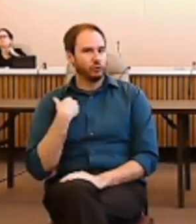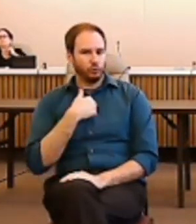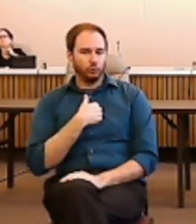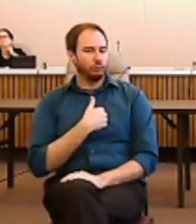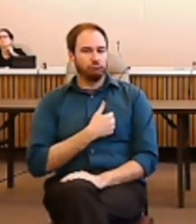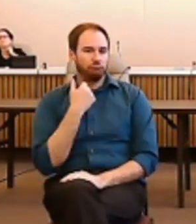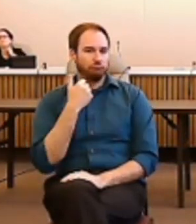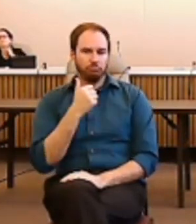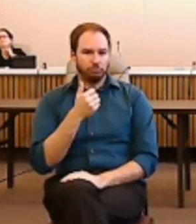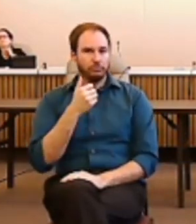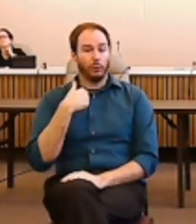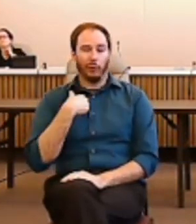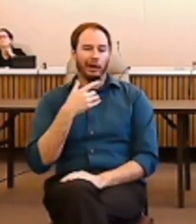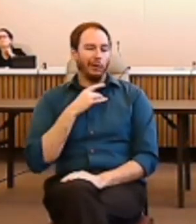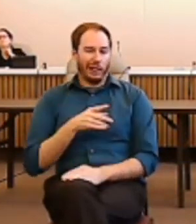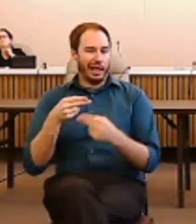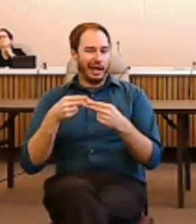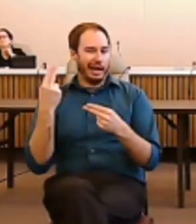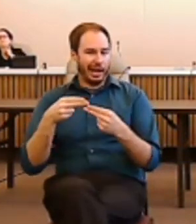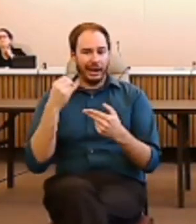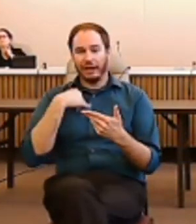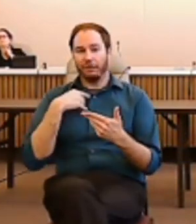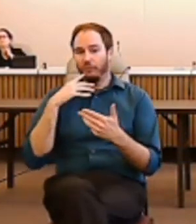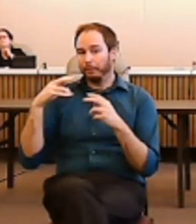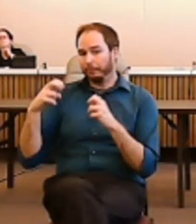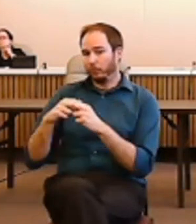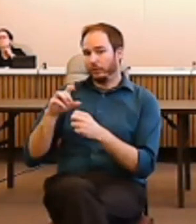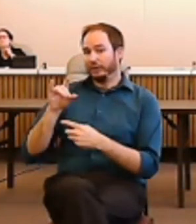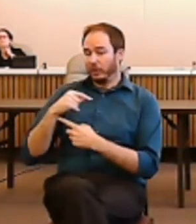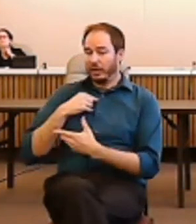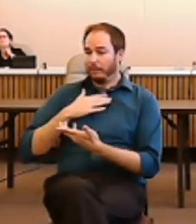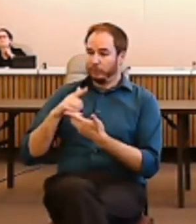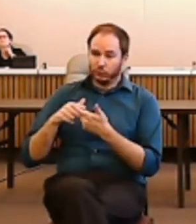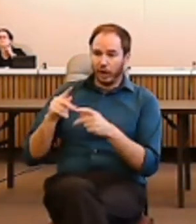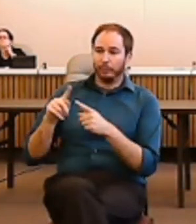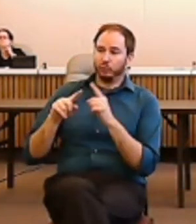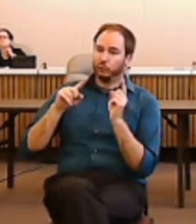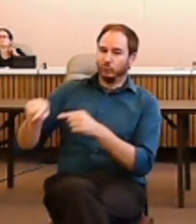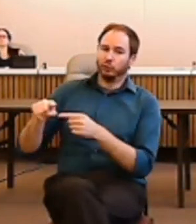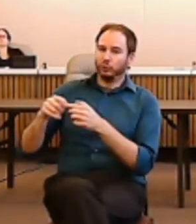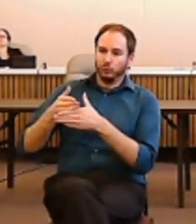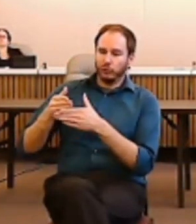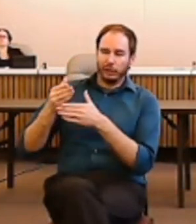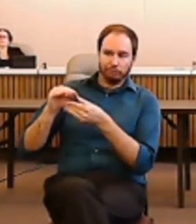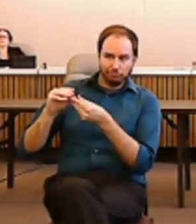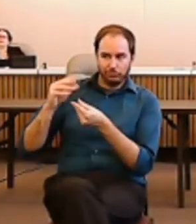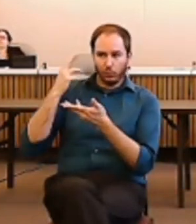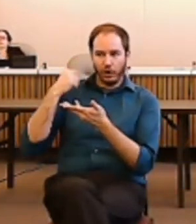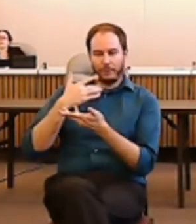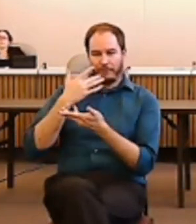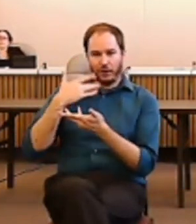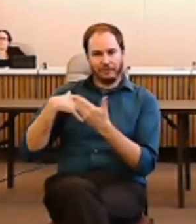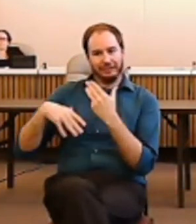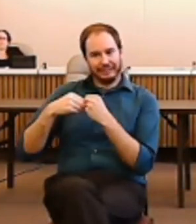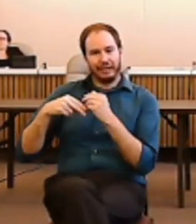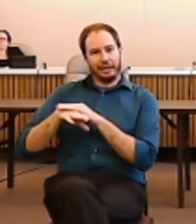opposed to the gate. I was going to say that if there's another meeting with County DOT, I would welcome the opportunity to attend that, just to share some insight about the inner workings of